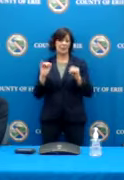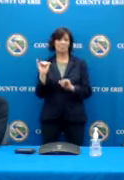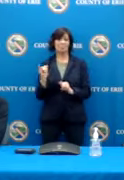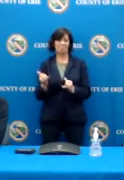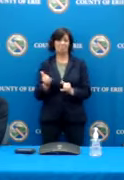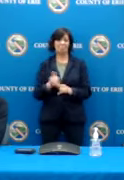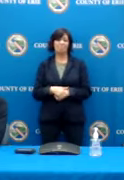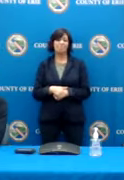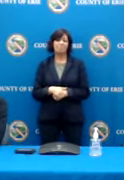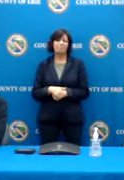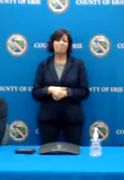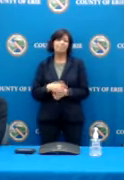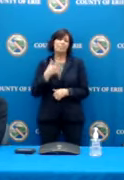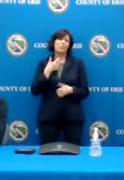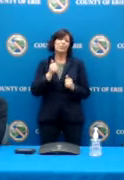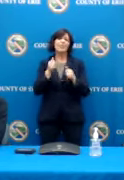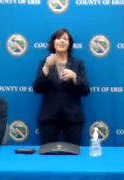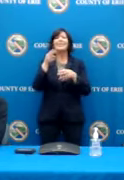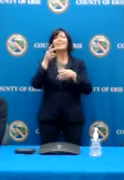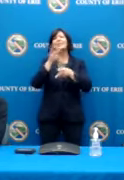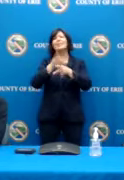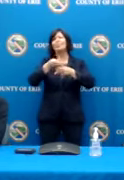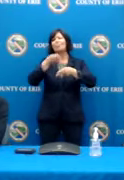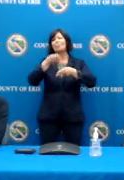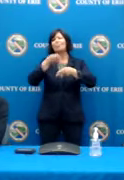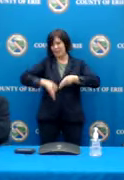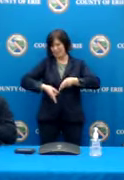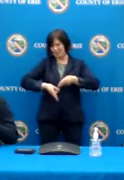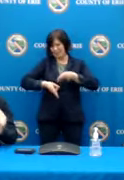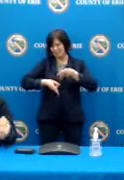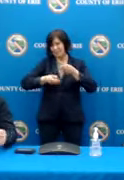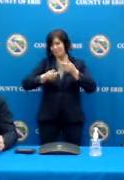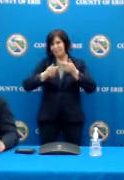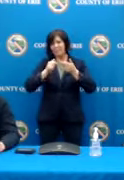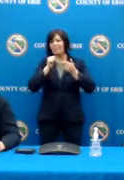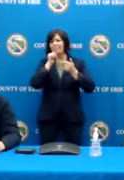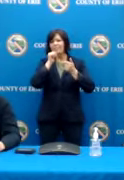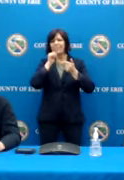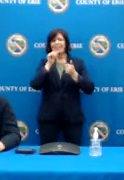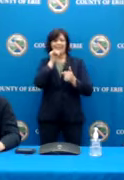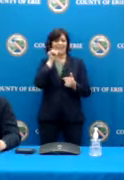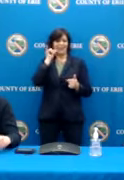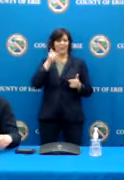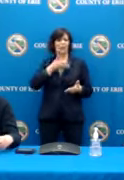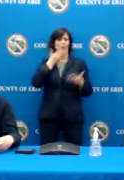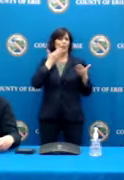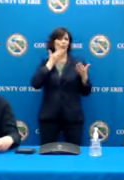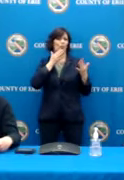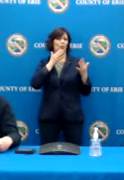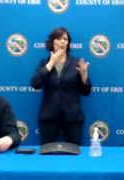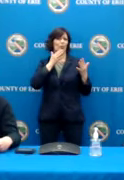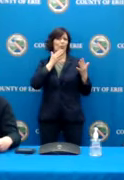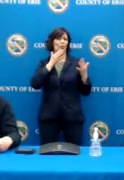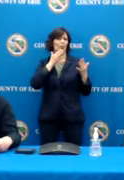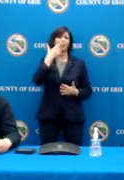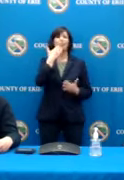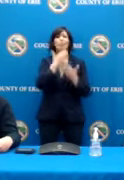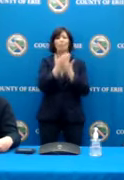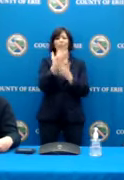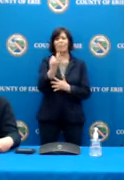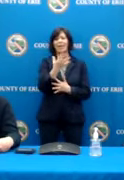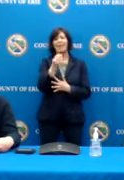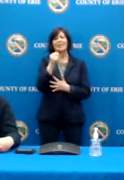we move along. We're going to try to keep this short. We did not have a presentation yesterday for Good Friday, and we do not plan on having one tomorrow